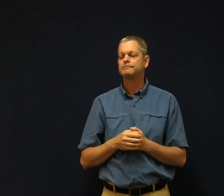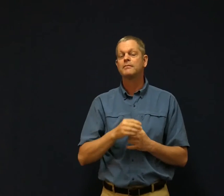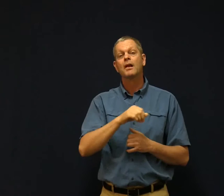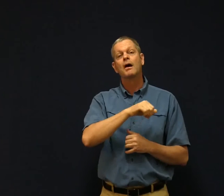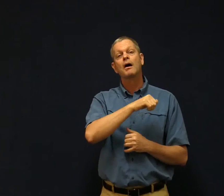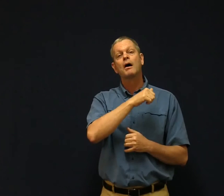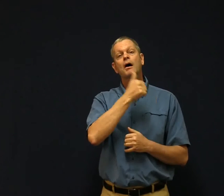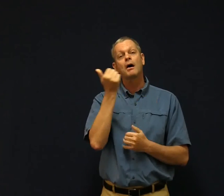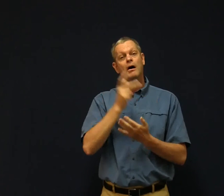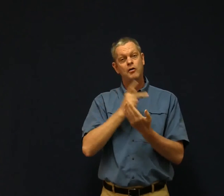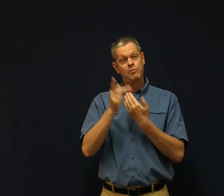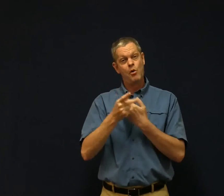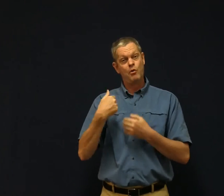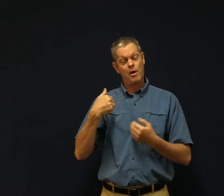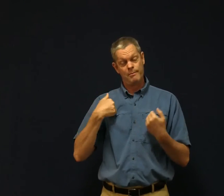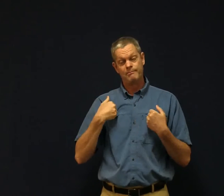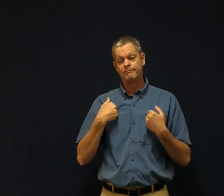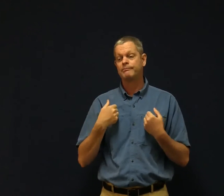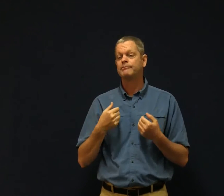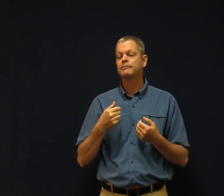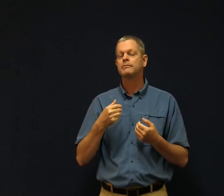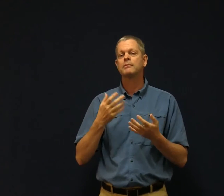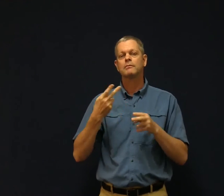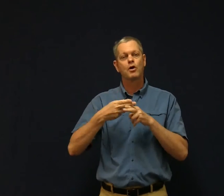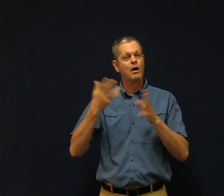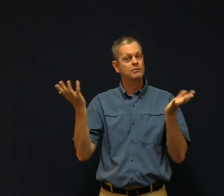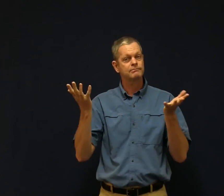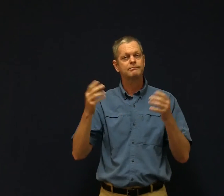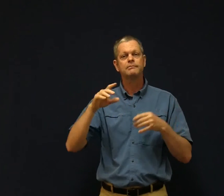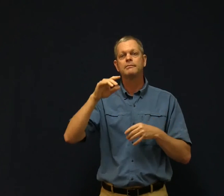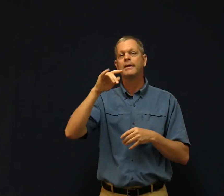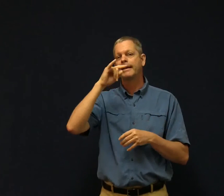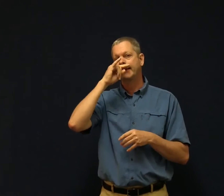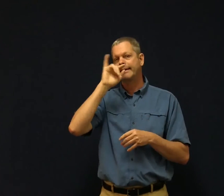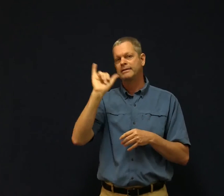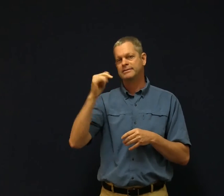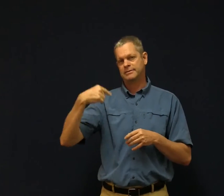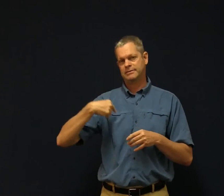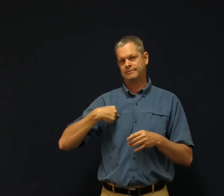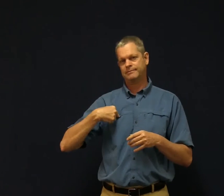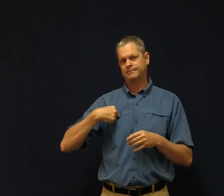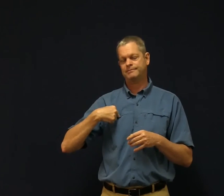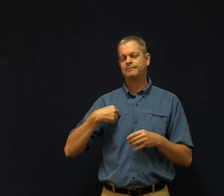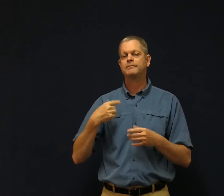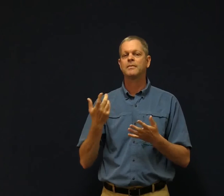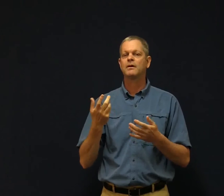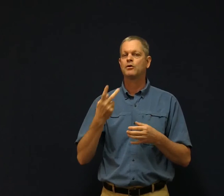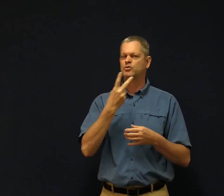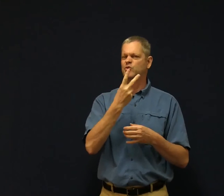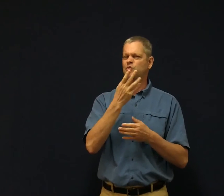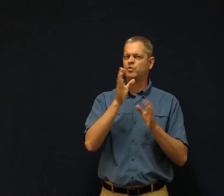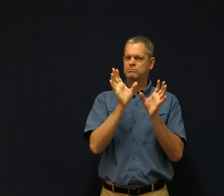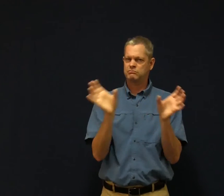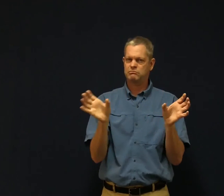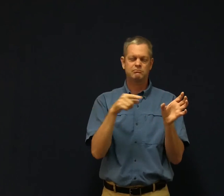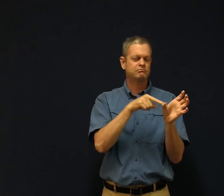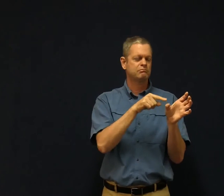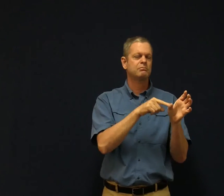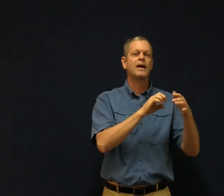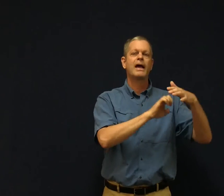provide support and ideas, brainstorming, in ways to strengthen that. We do provide a